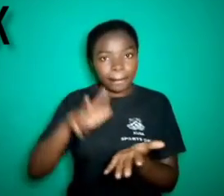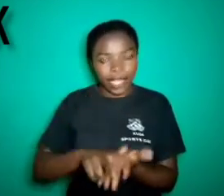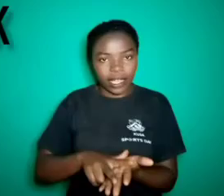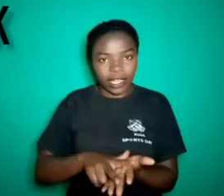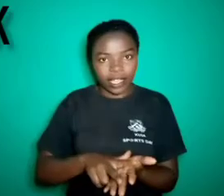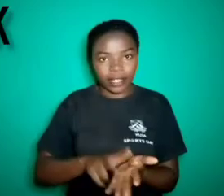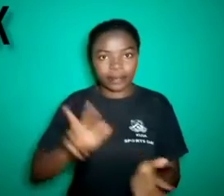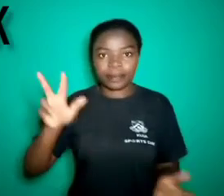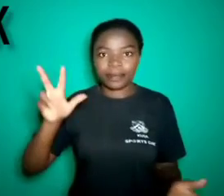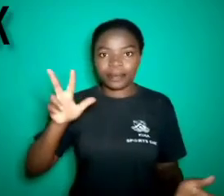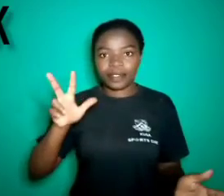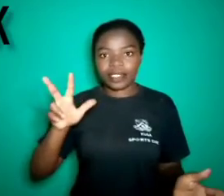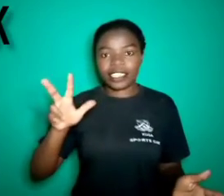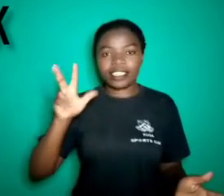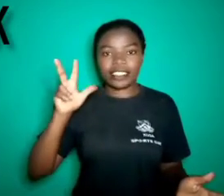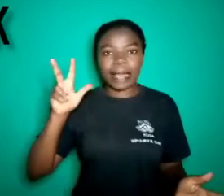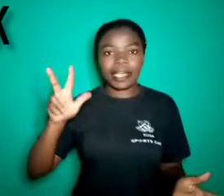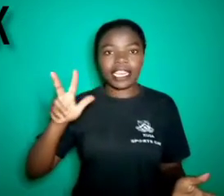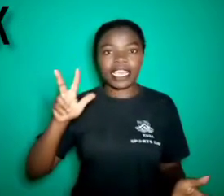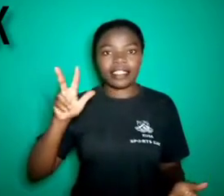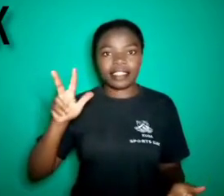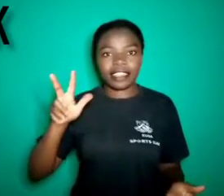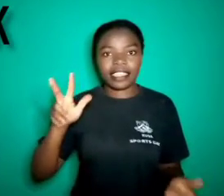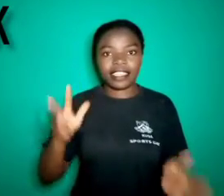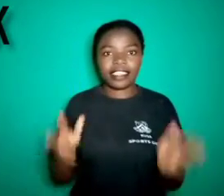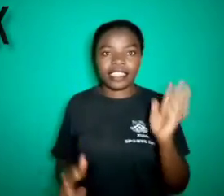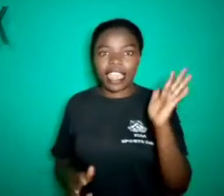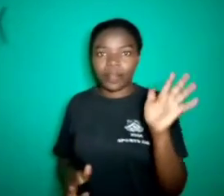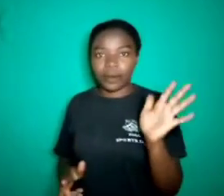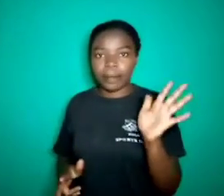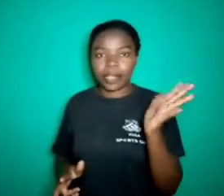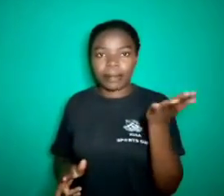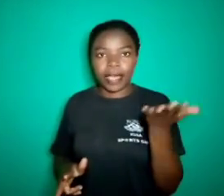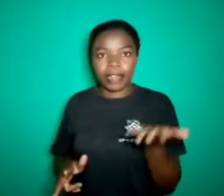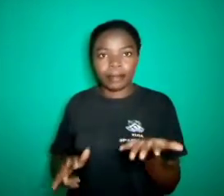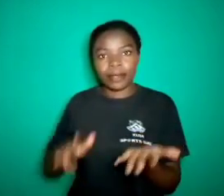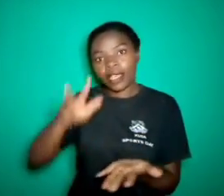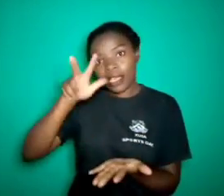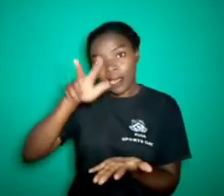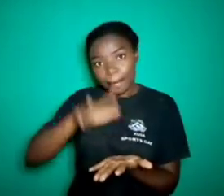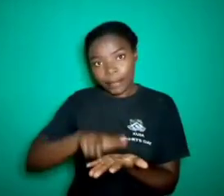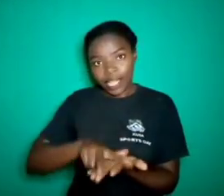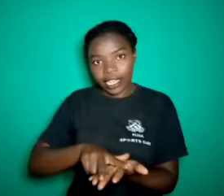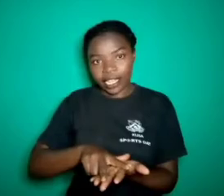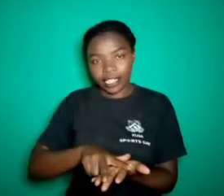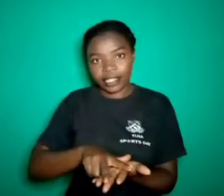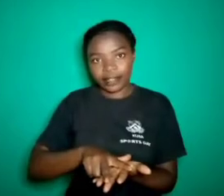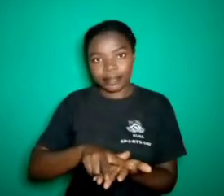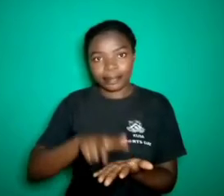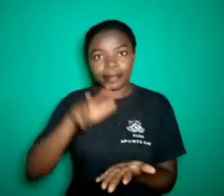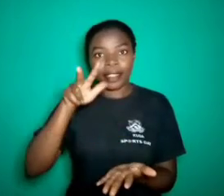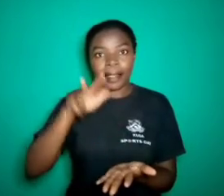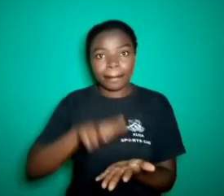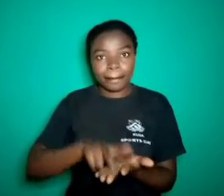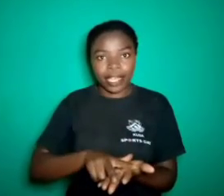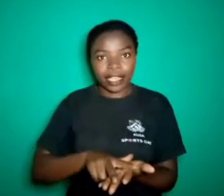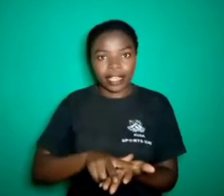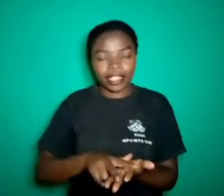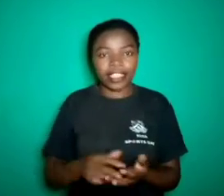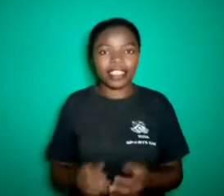Park. This is American 3, then an open palm. Park. Park.